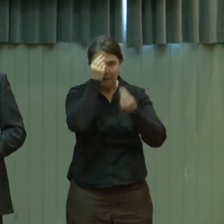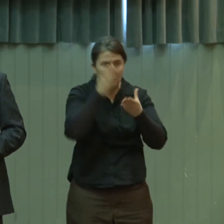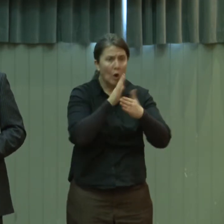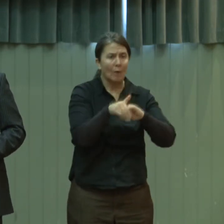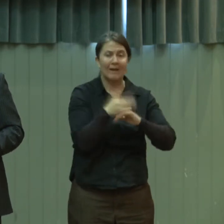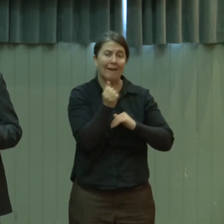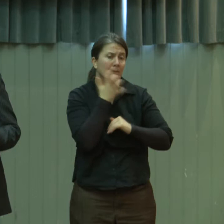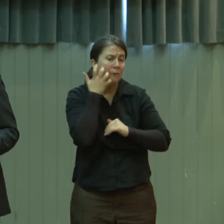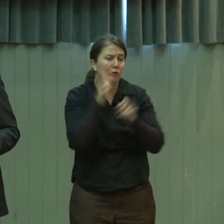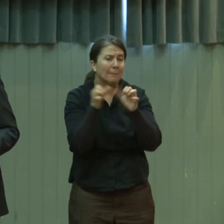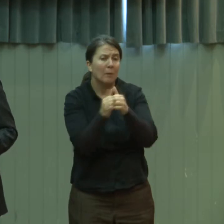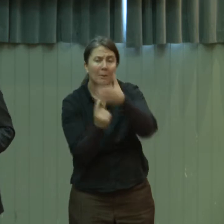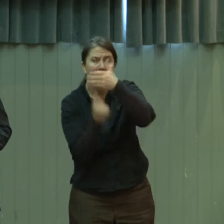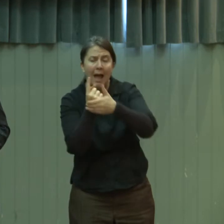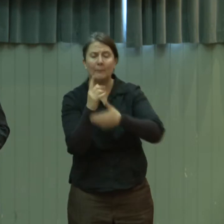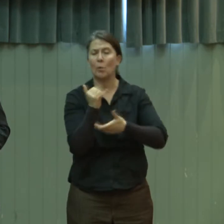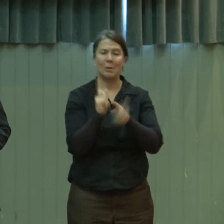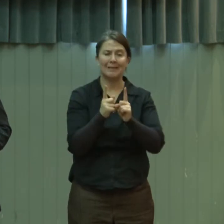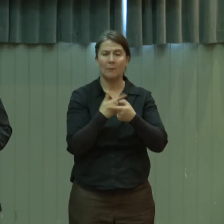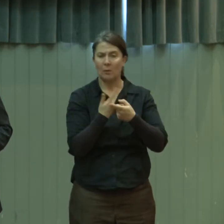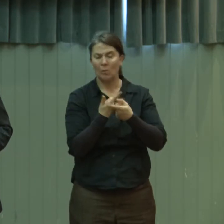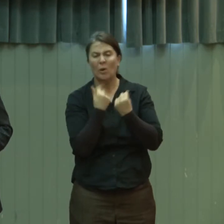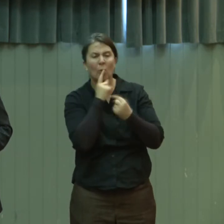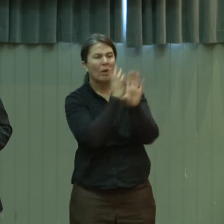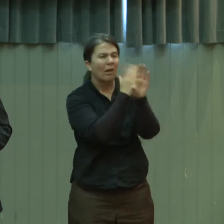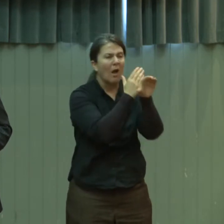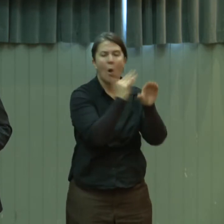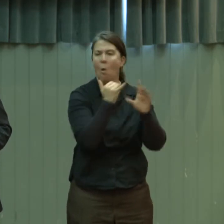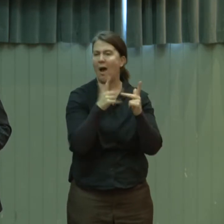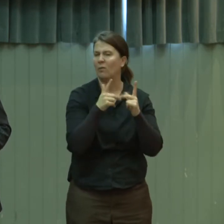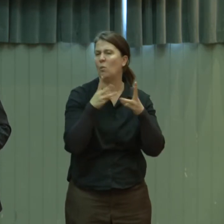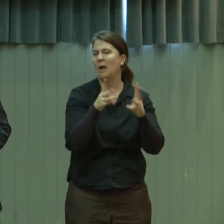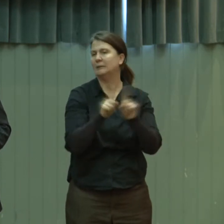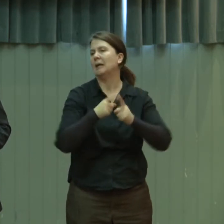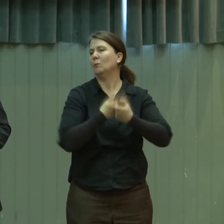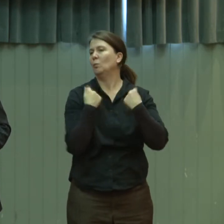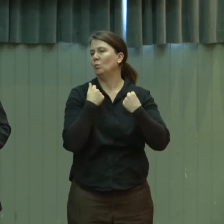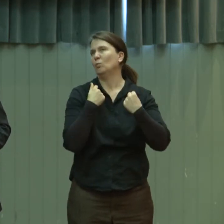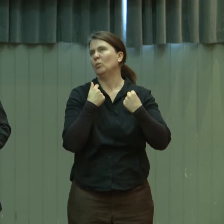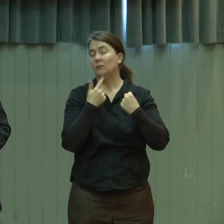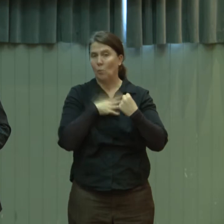use Skype or other ways of meeting.